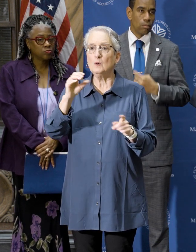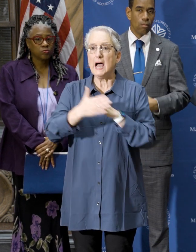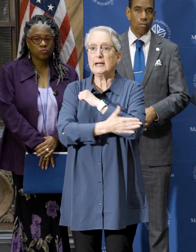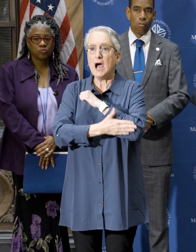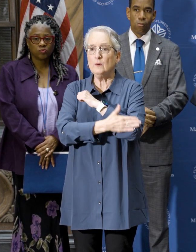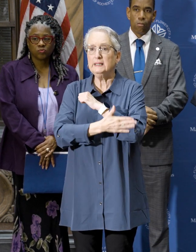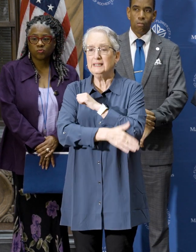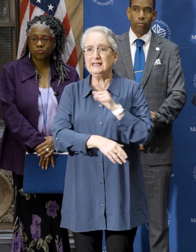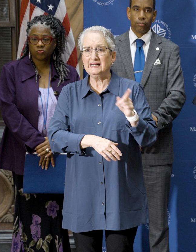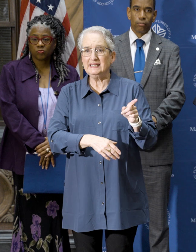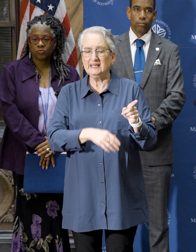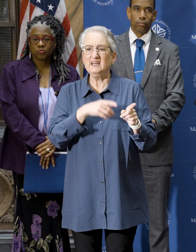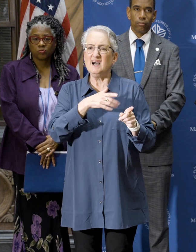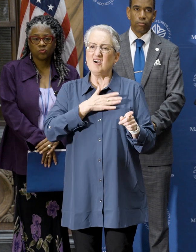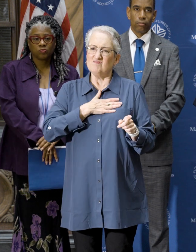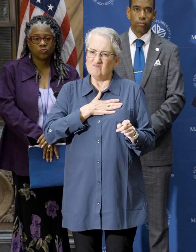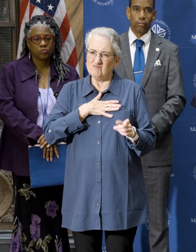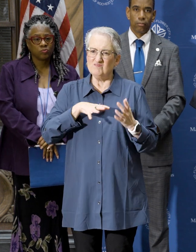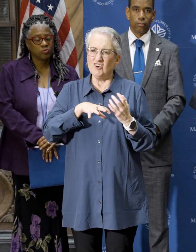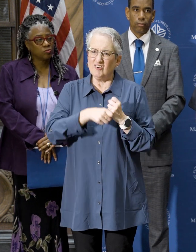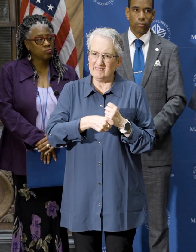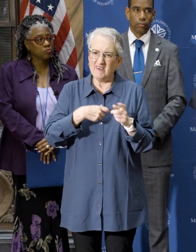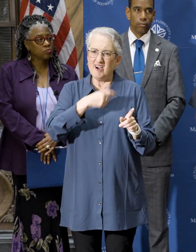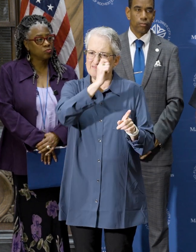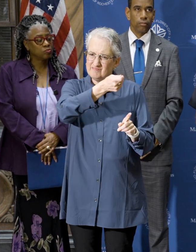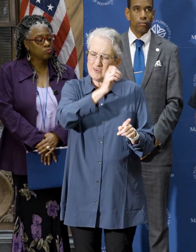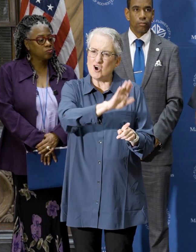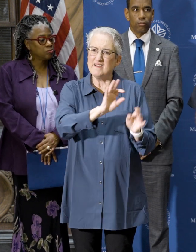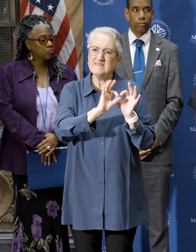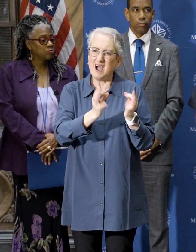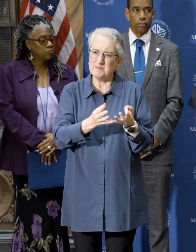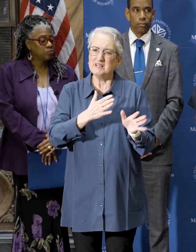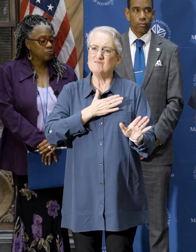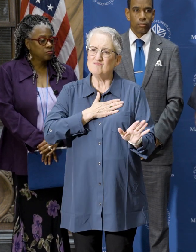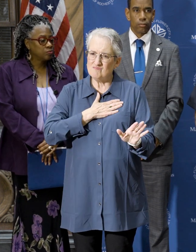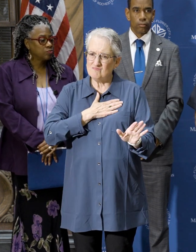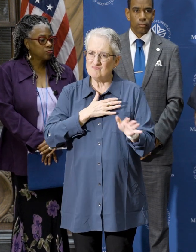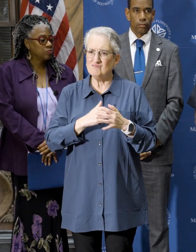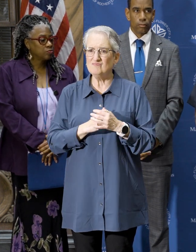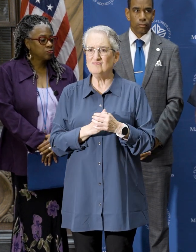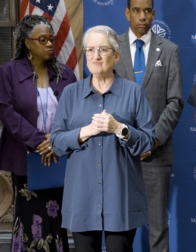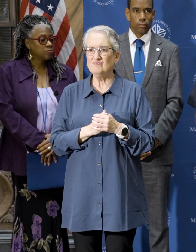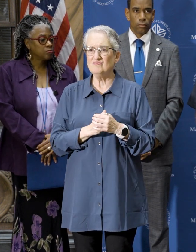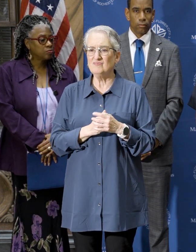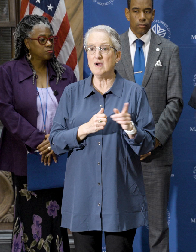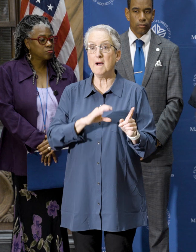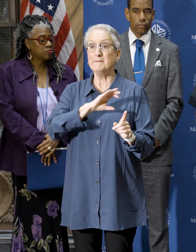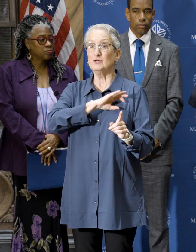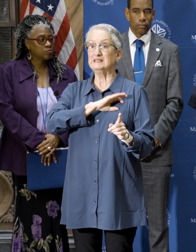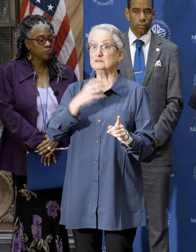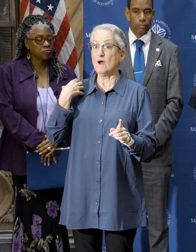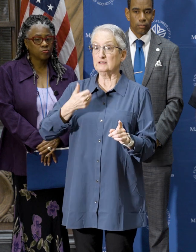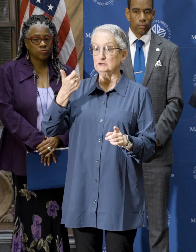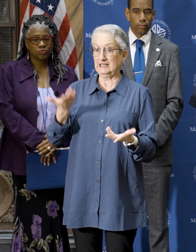good things, so much going on as a department, it's hard to capture in a brief presser like this. By the